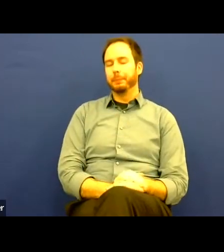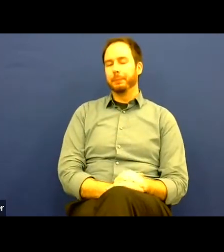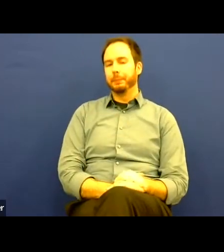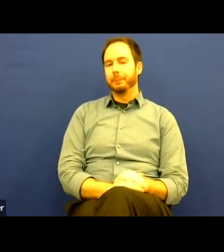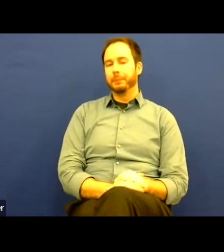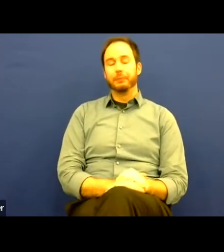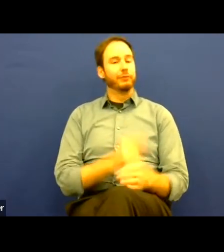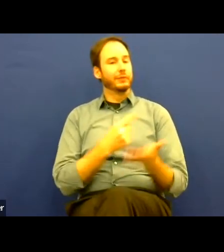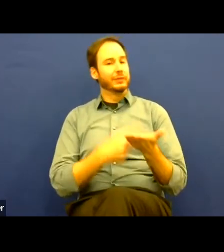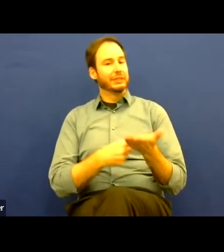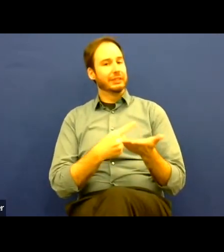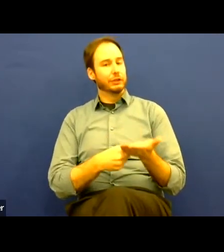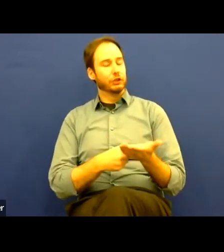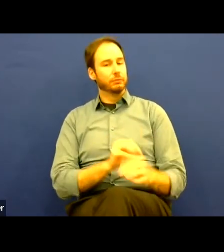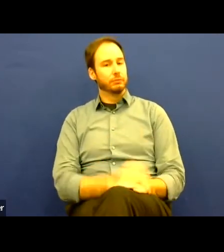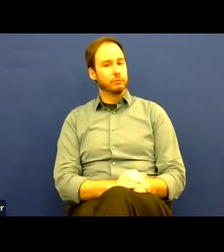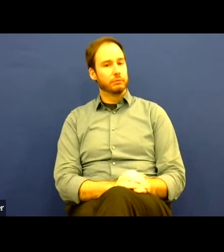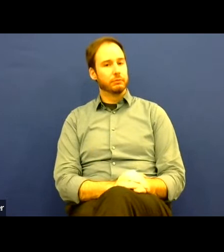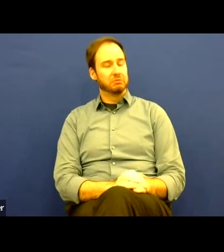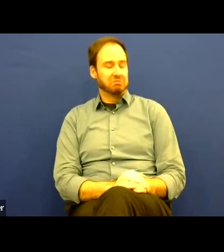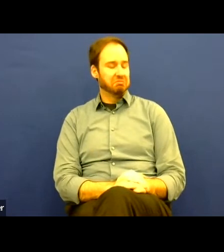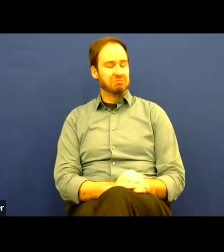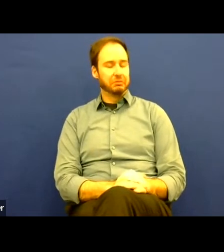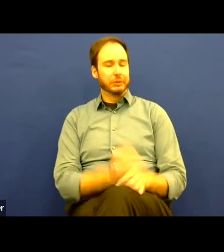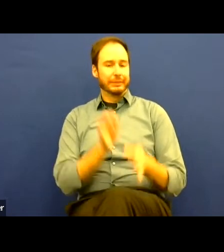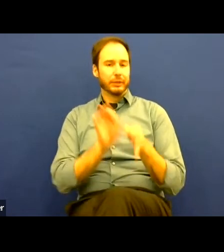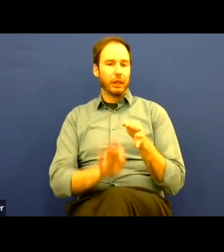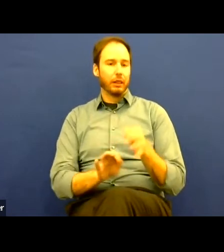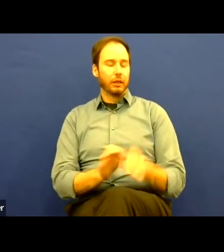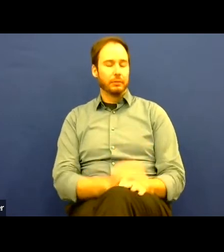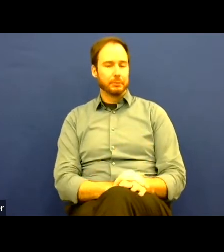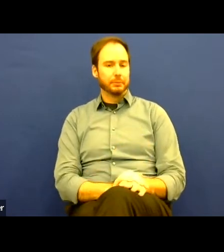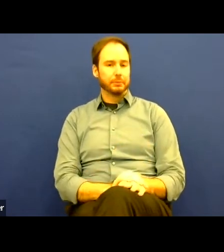Any discussion? This one's pretty straightforward.